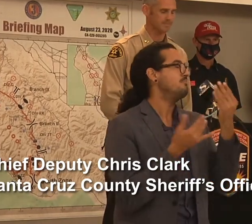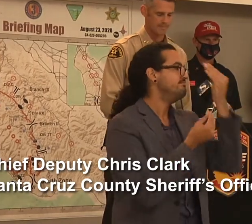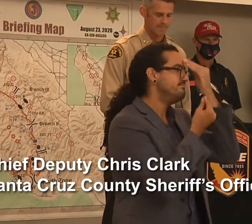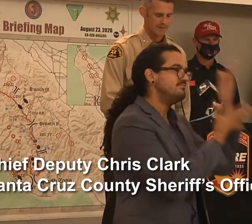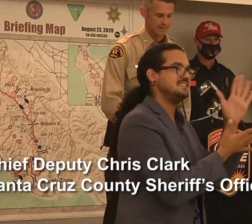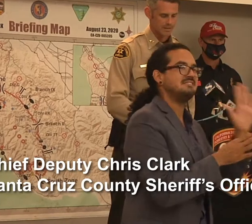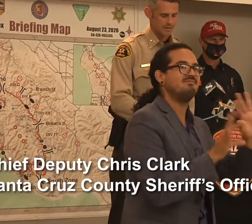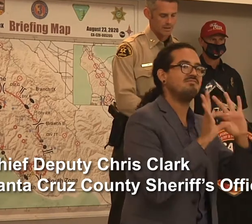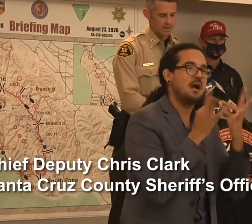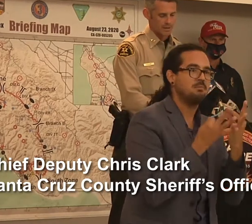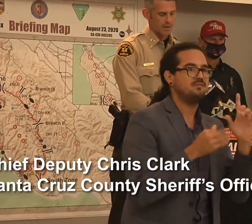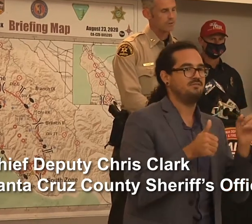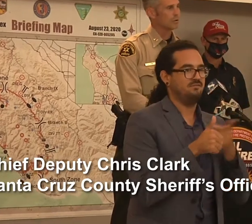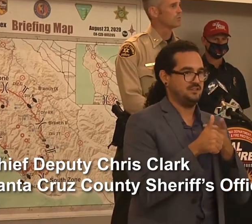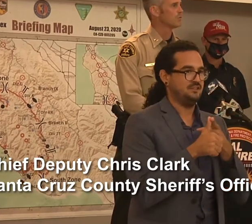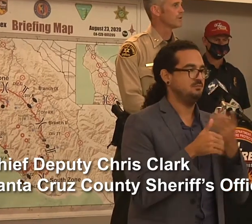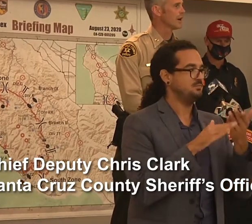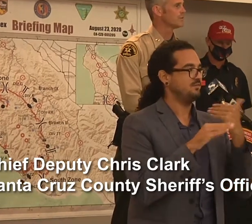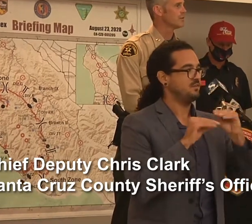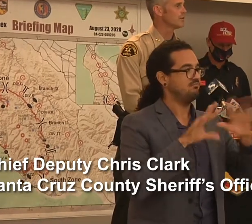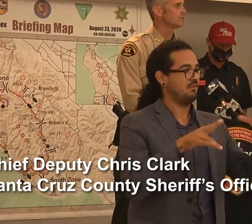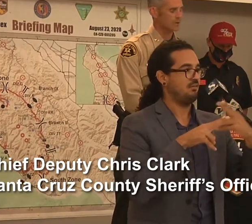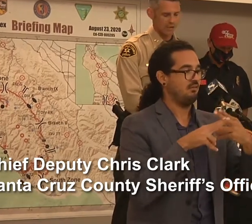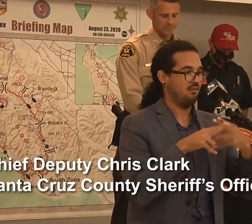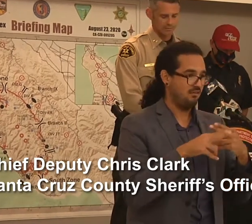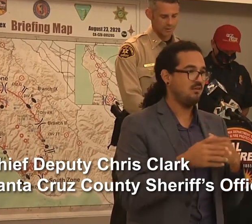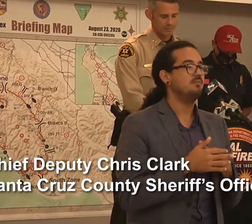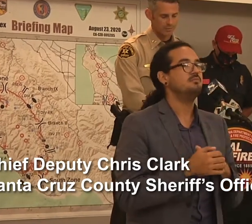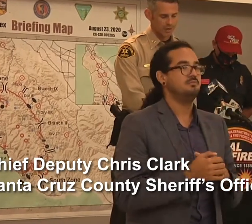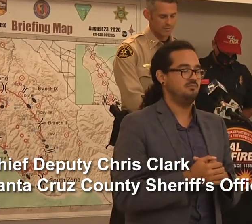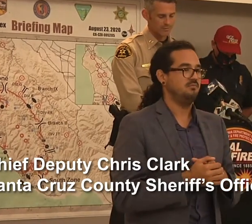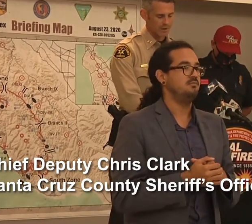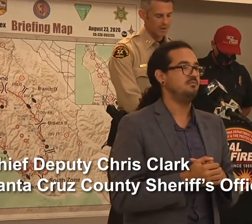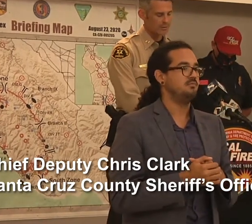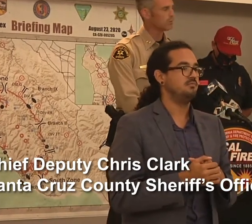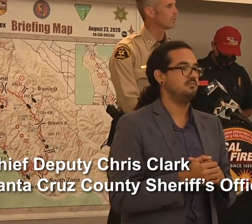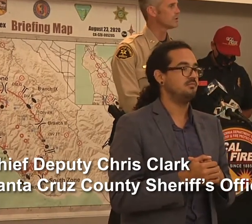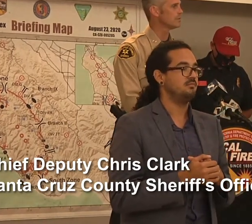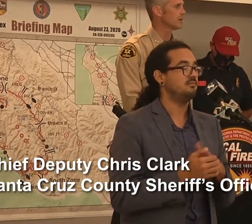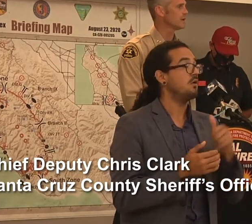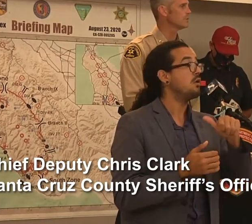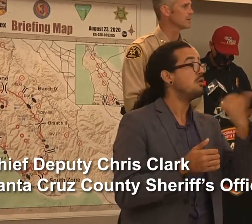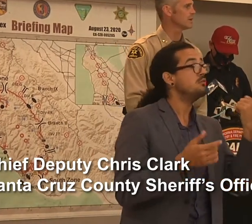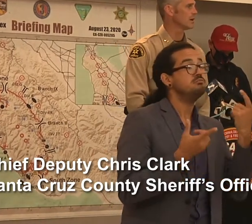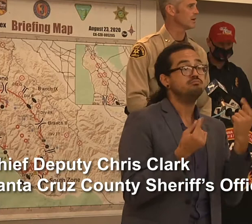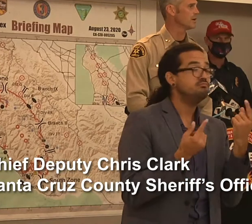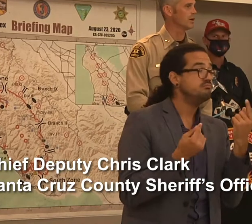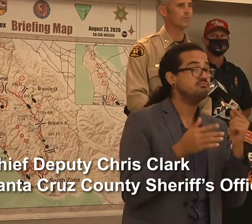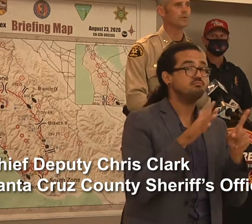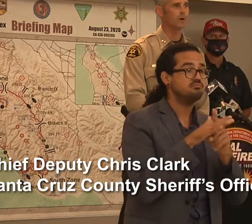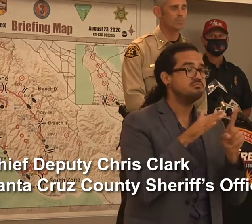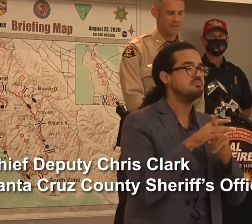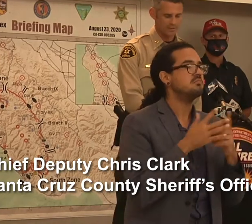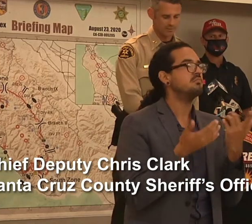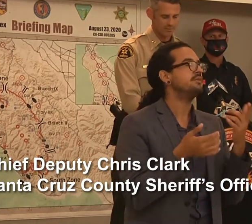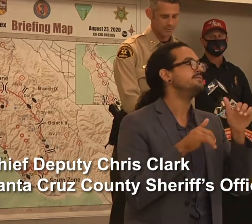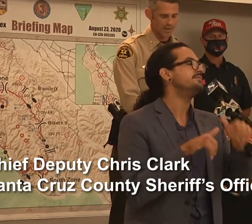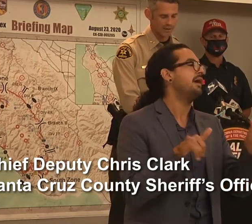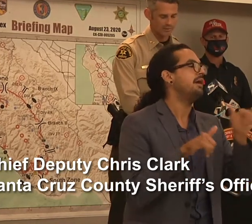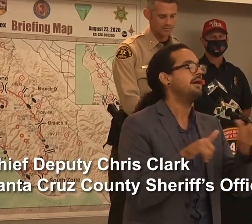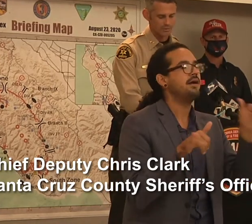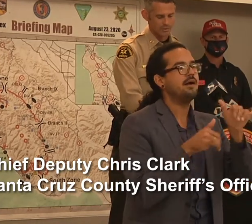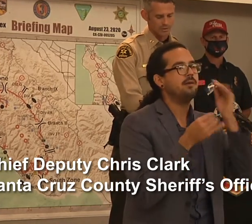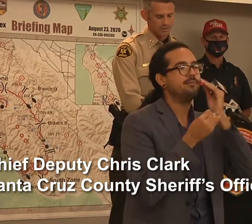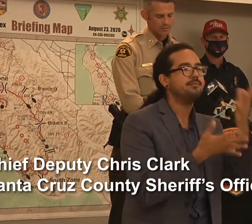release his name. In terms of other activities for us, it was kind of a little more of the same with a few updates and a